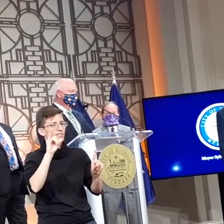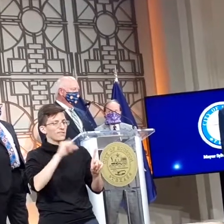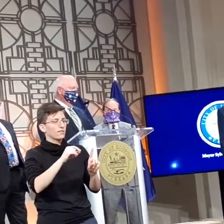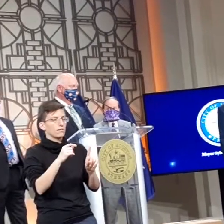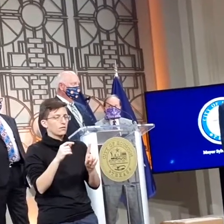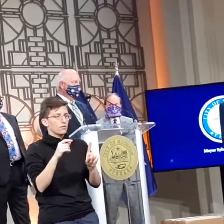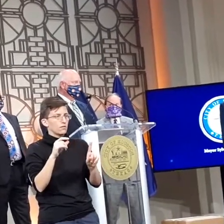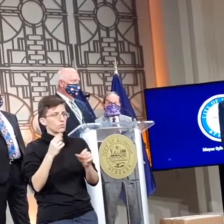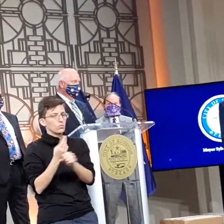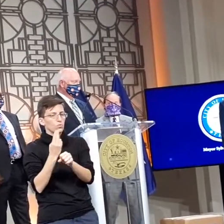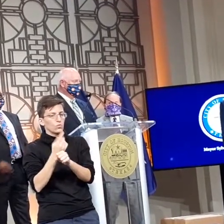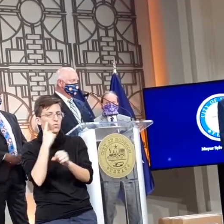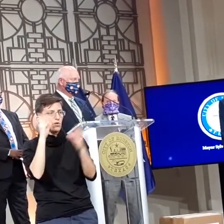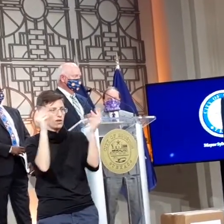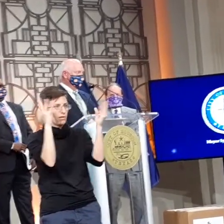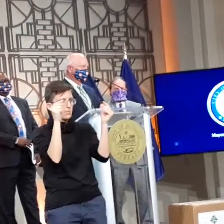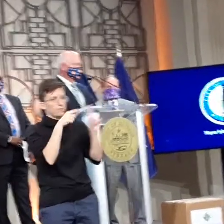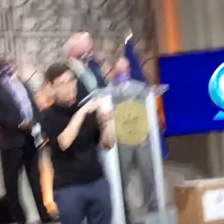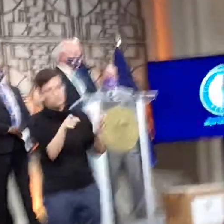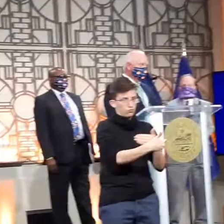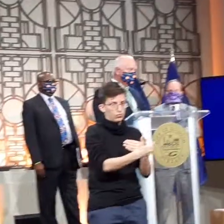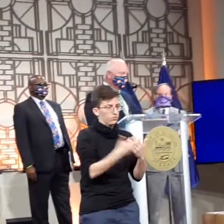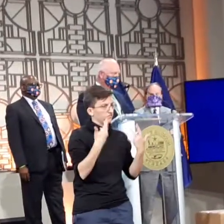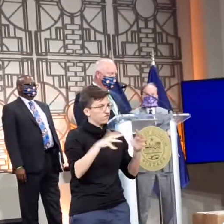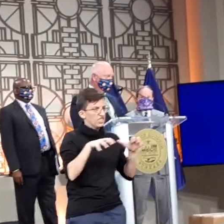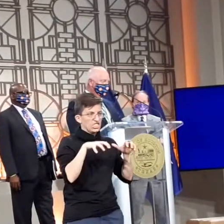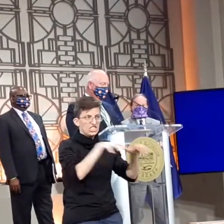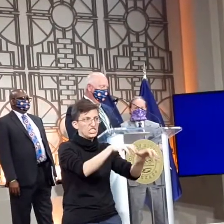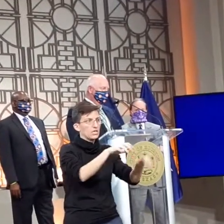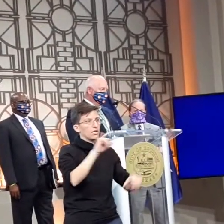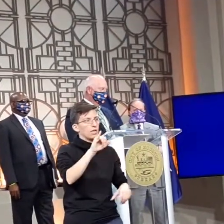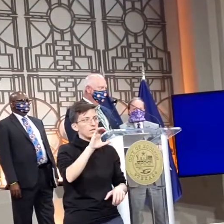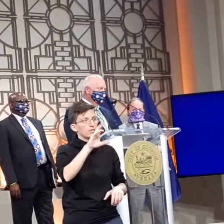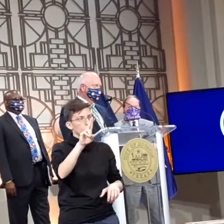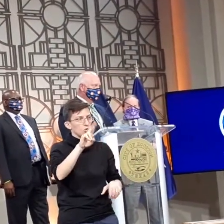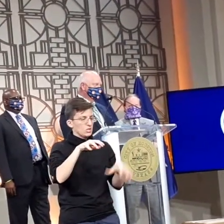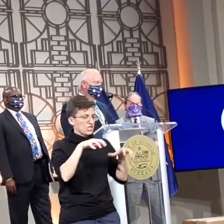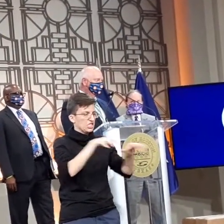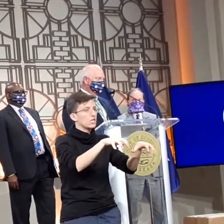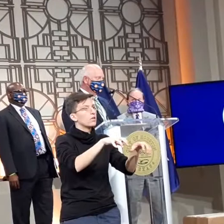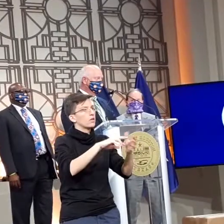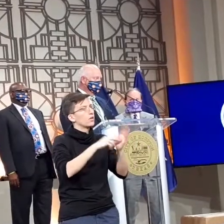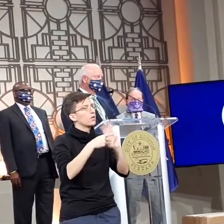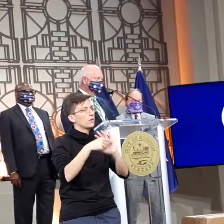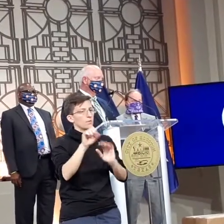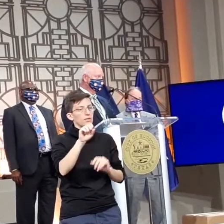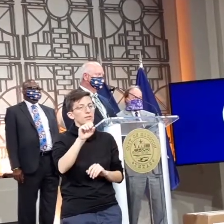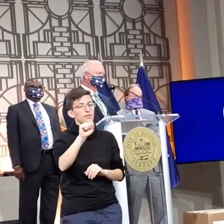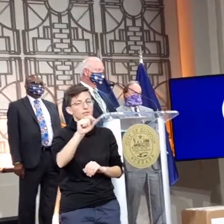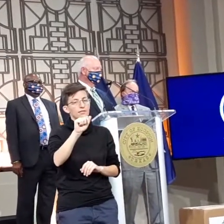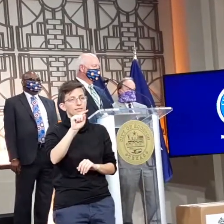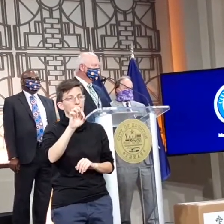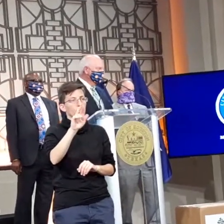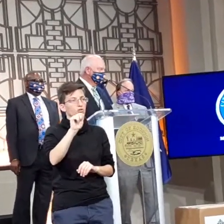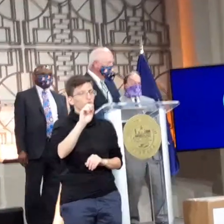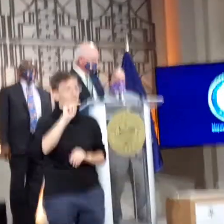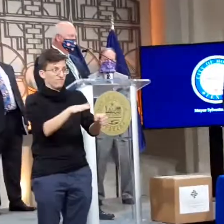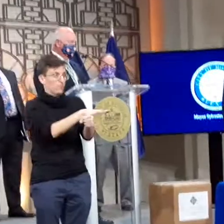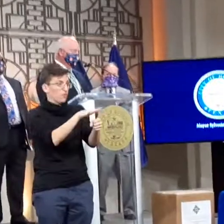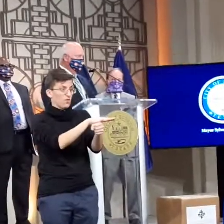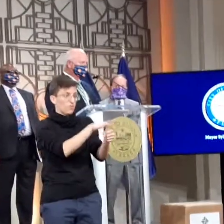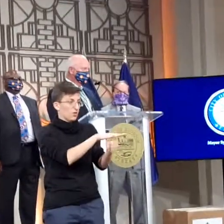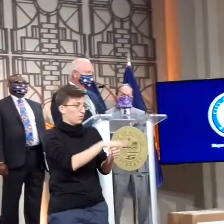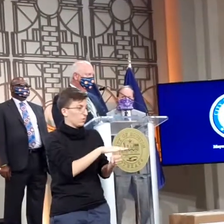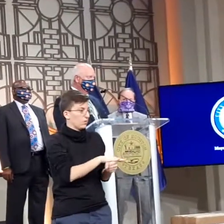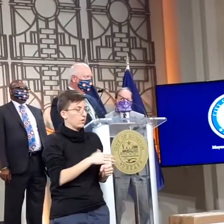is, and the hospitals can indicate that the U is saturated. Basically, saturation means that the beds are full. And is that the case at which?